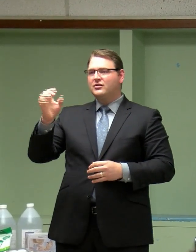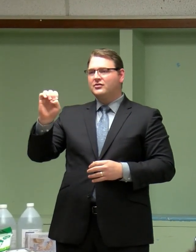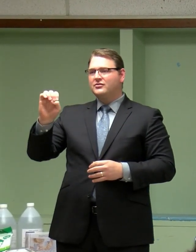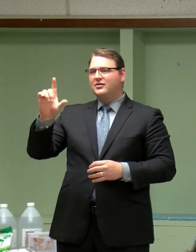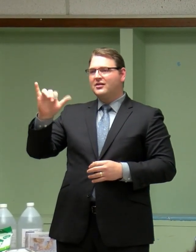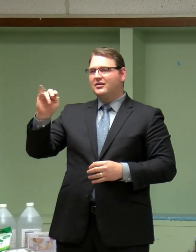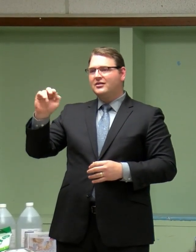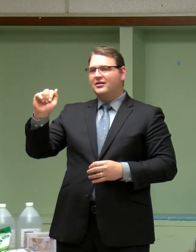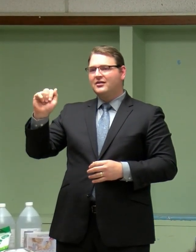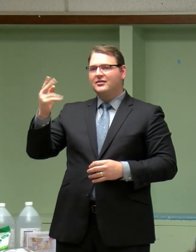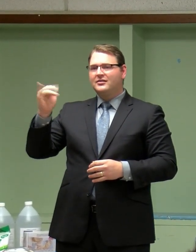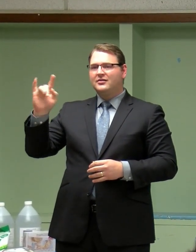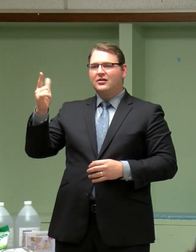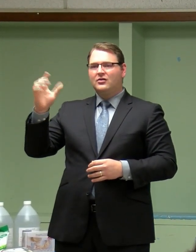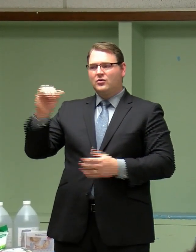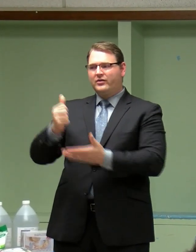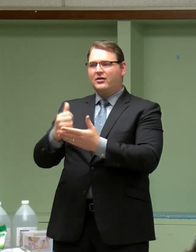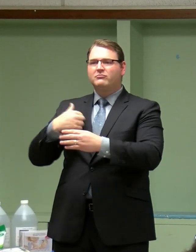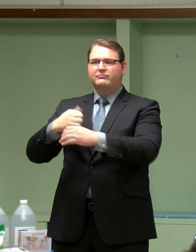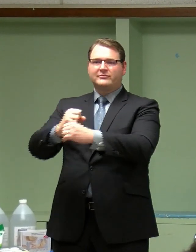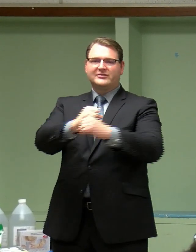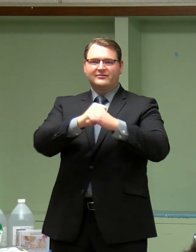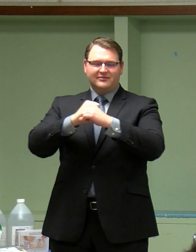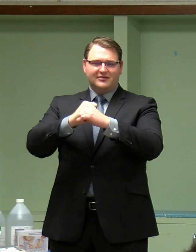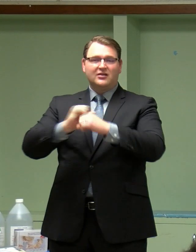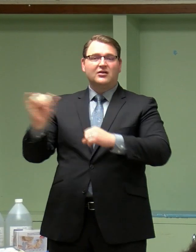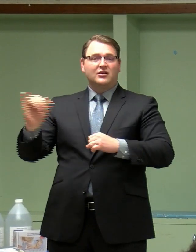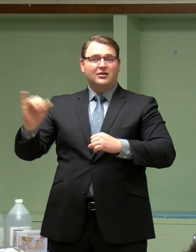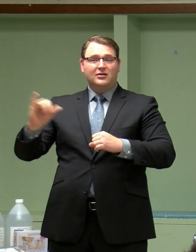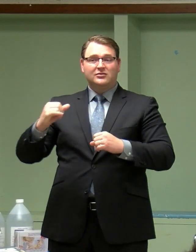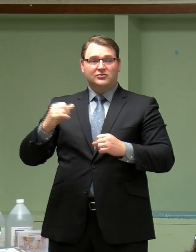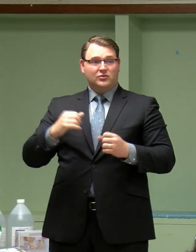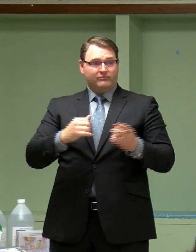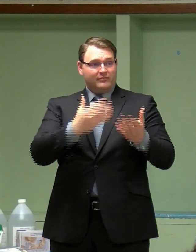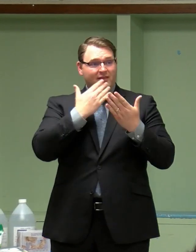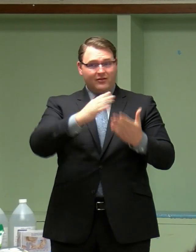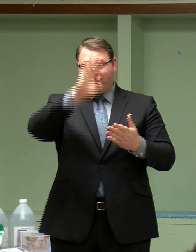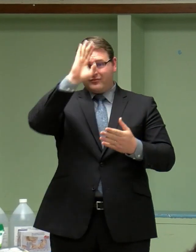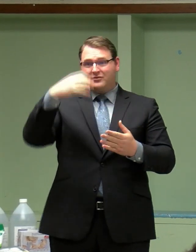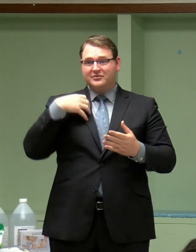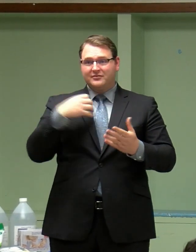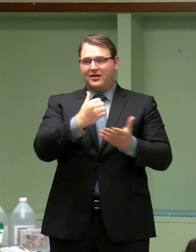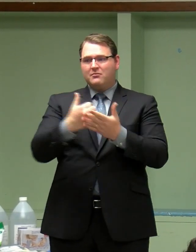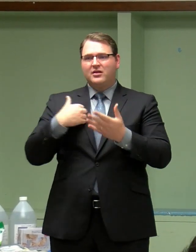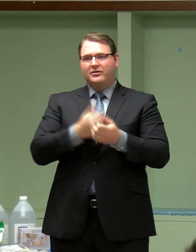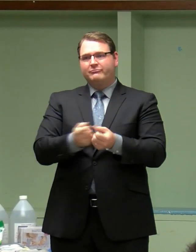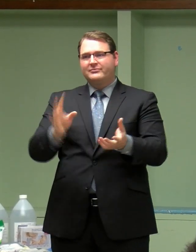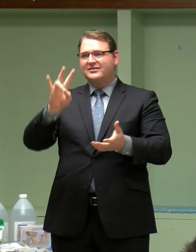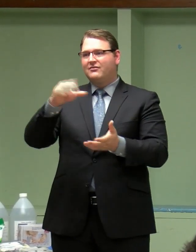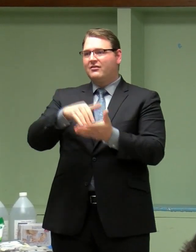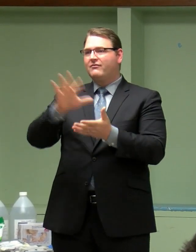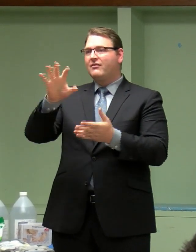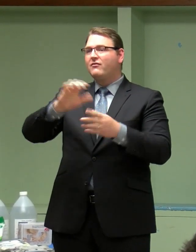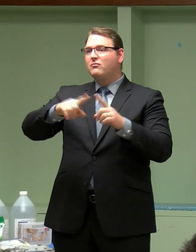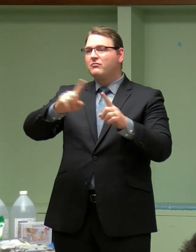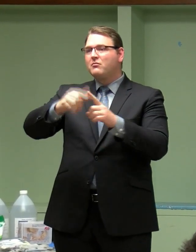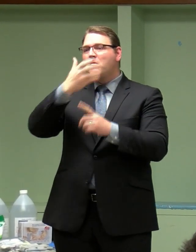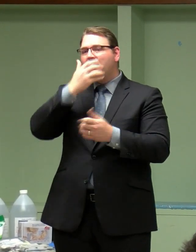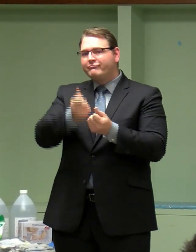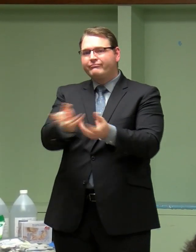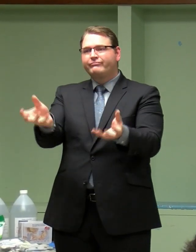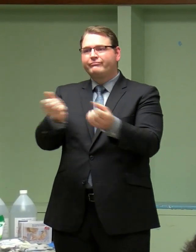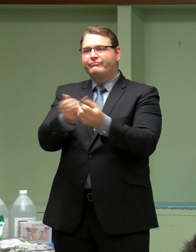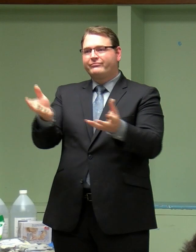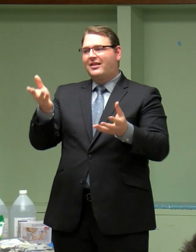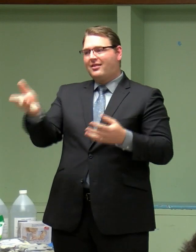And again, thank you to Chief Peña for helping us distribute 7,500 masks on Sunday at Houston Community College, the